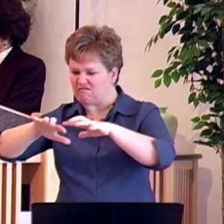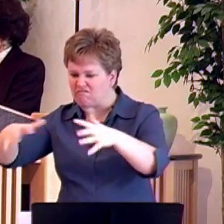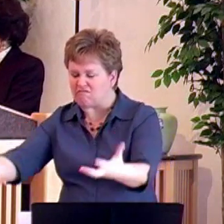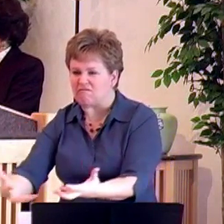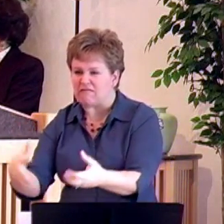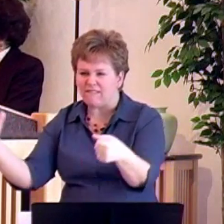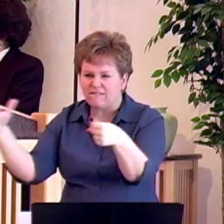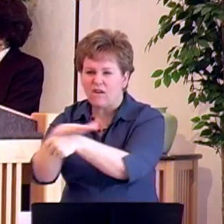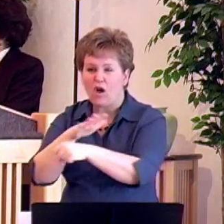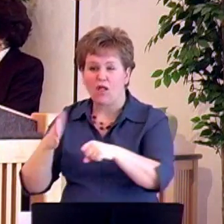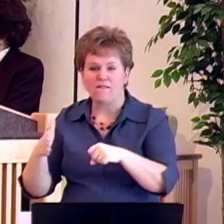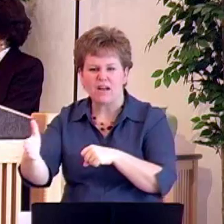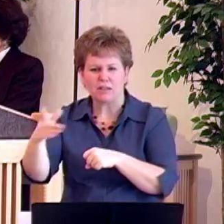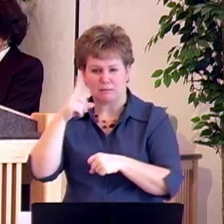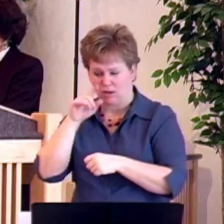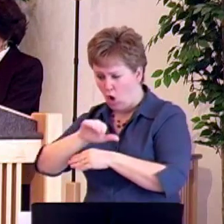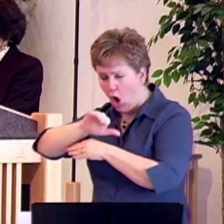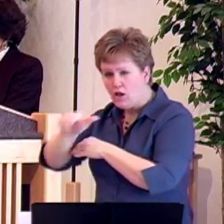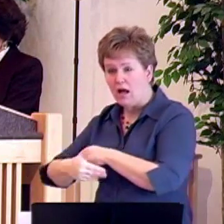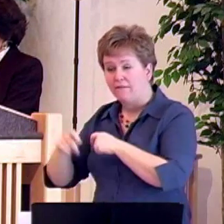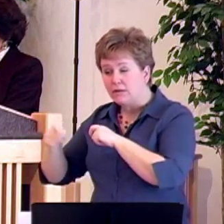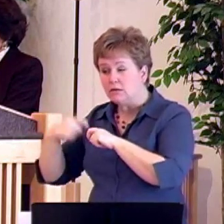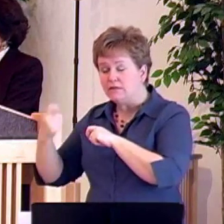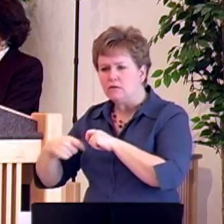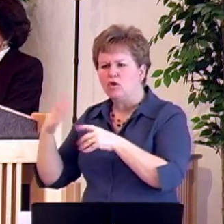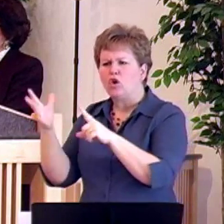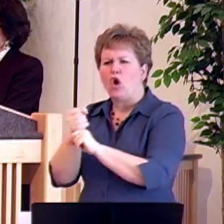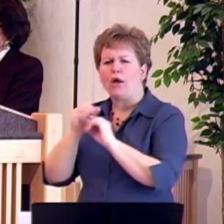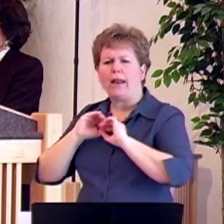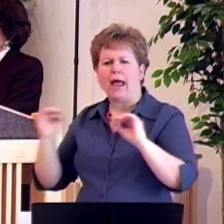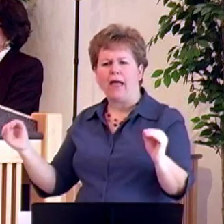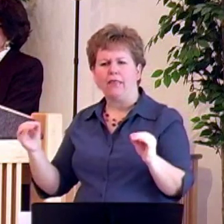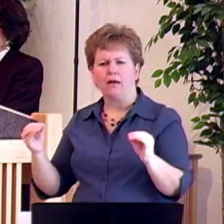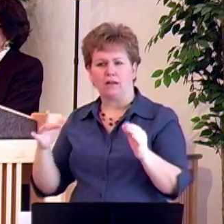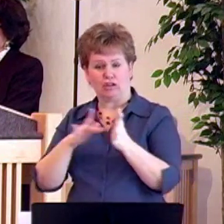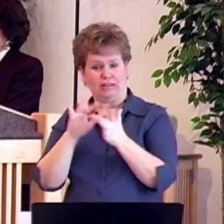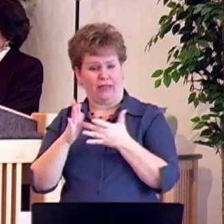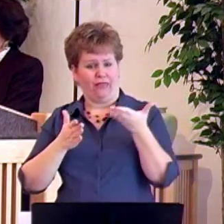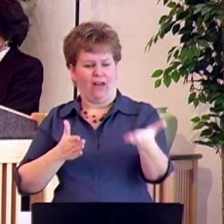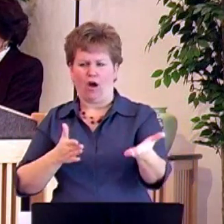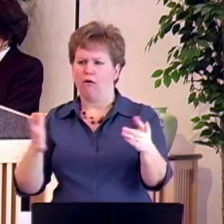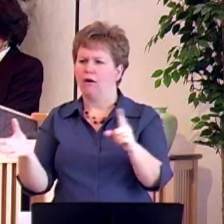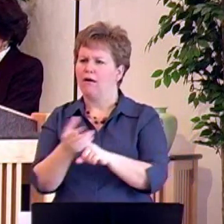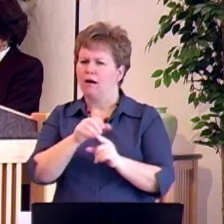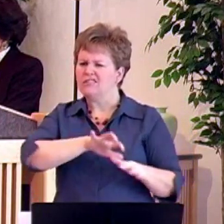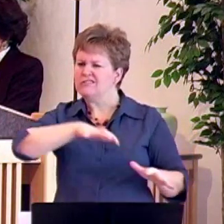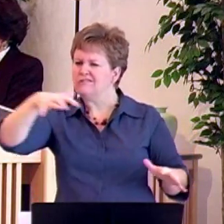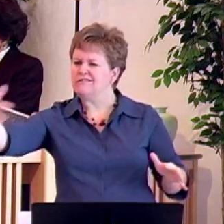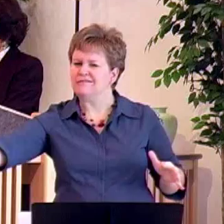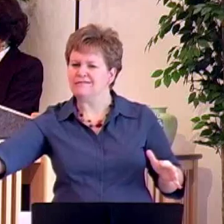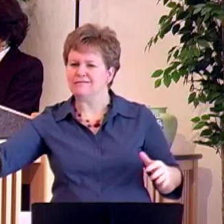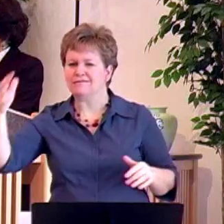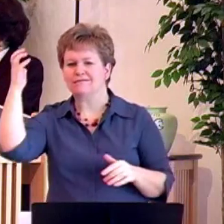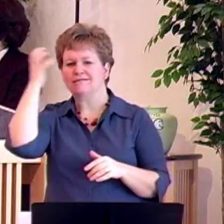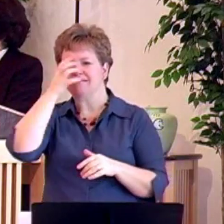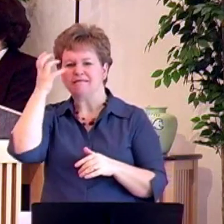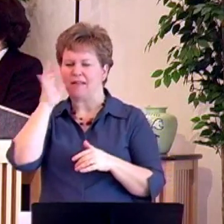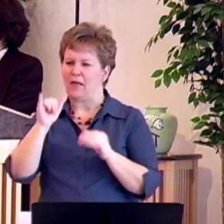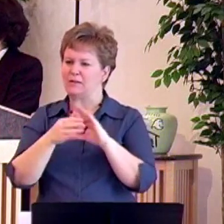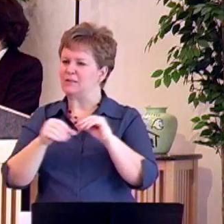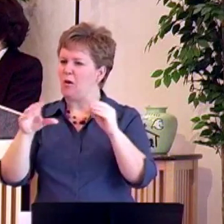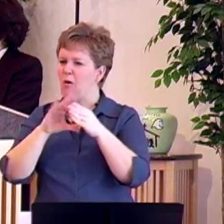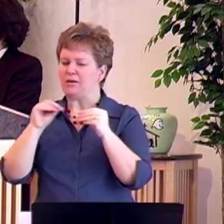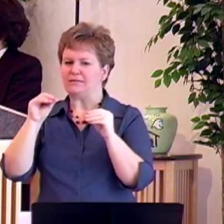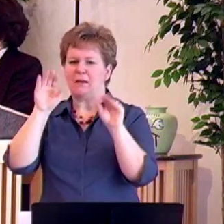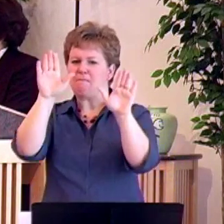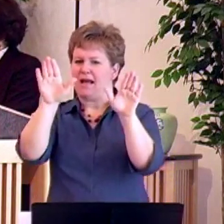fish for men who had caught nothing all night long. This is a miracle-drenched story. It was a